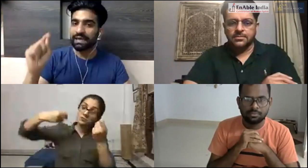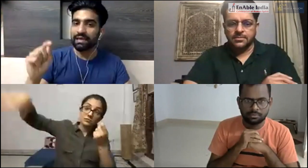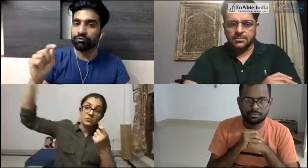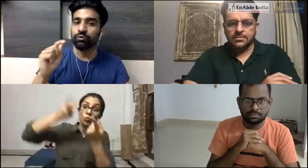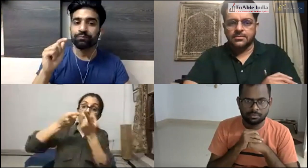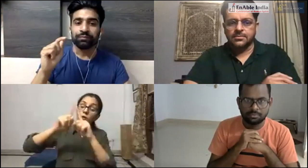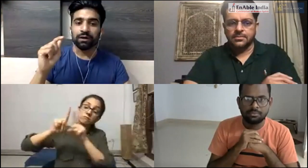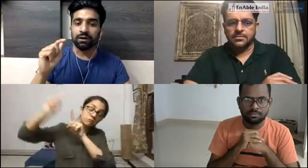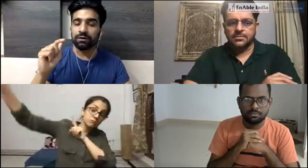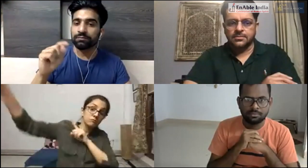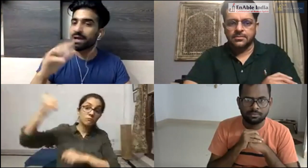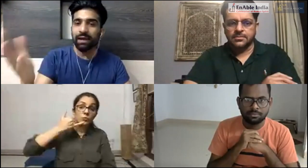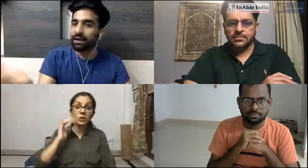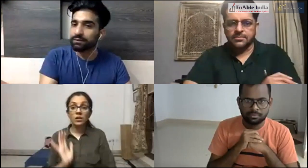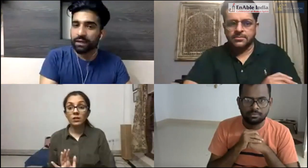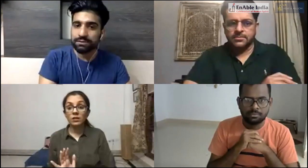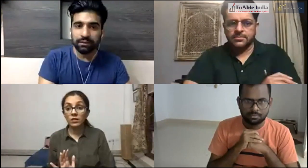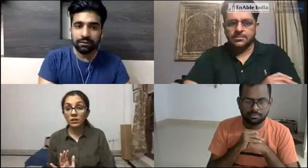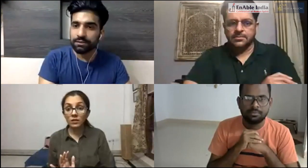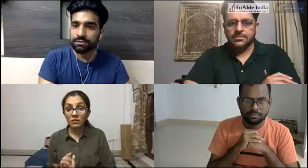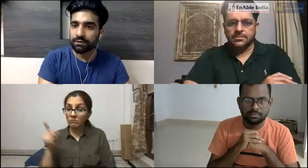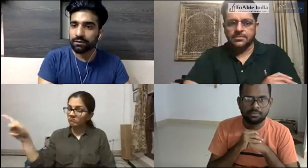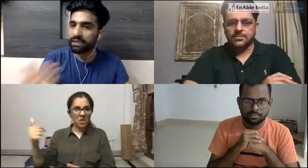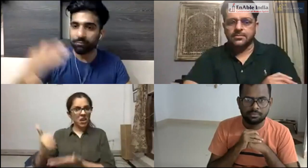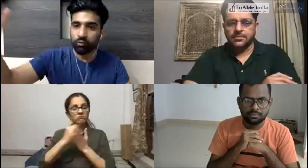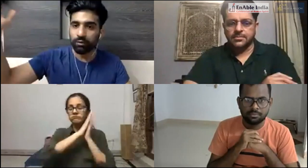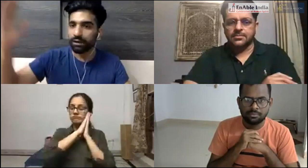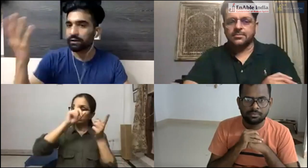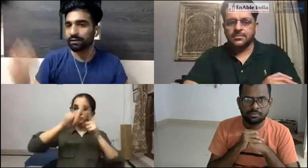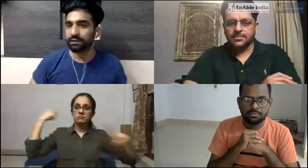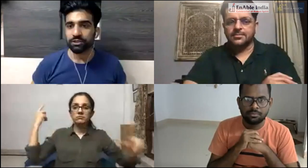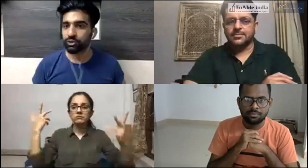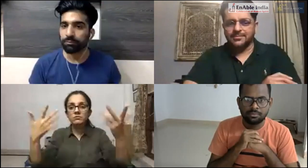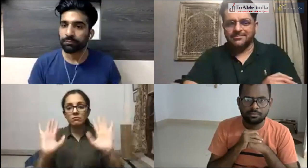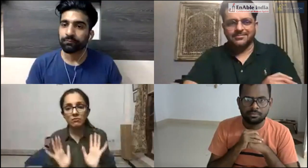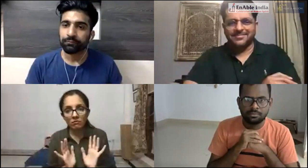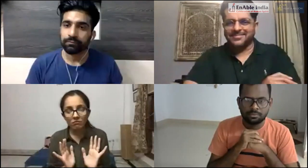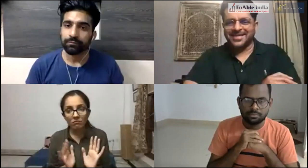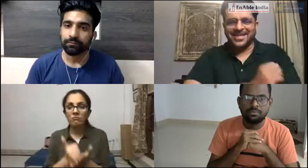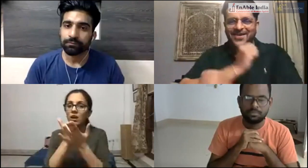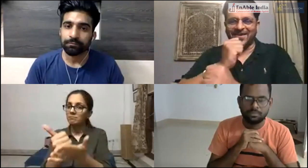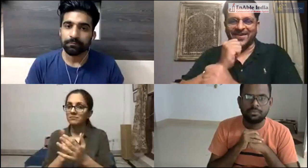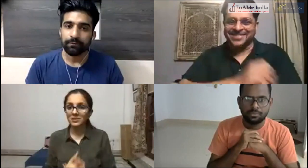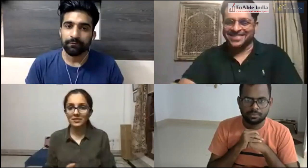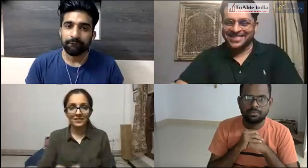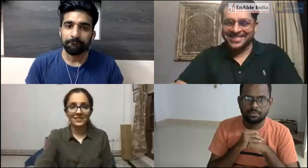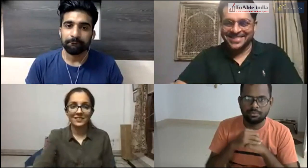And if you yeah, I think that is it. Keep the phone, and I think that should help.